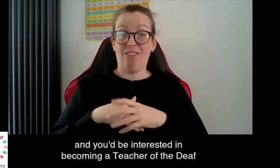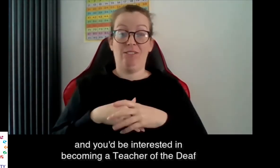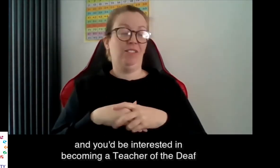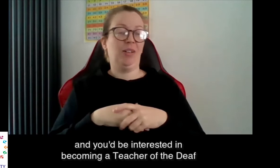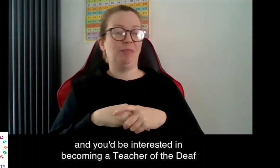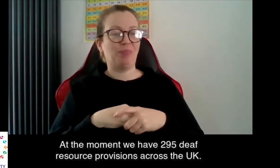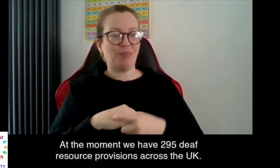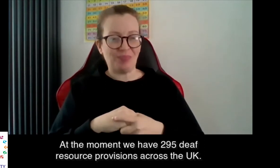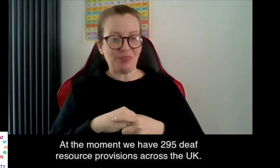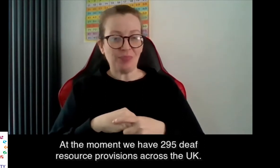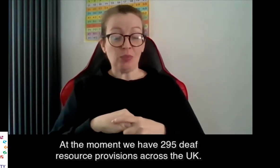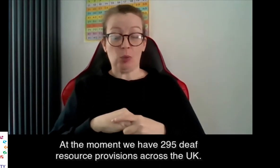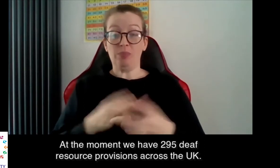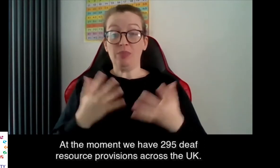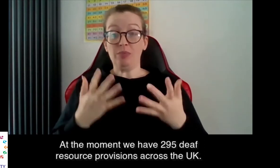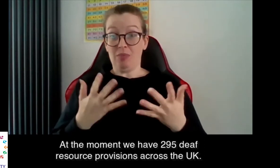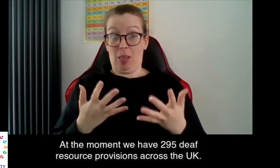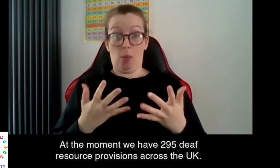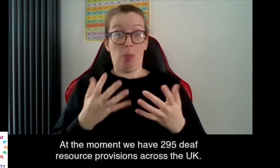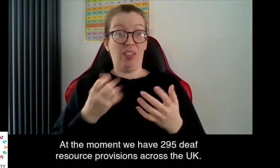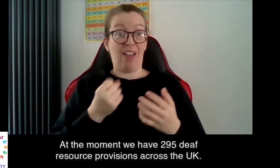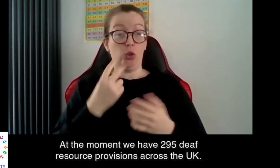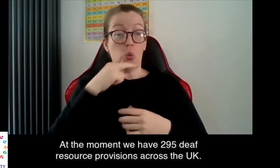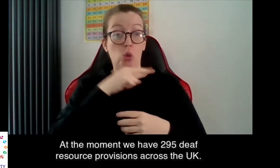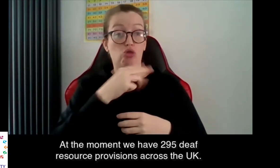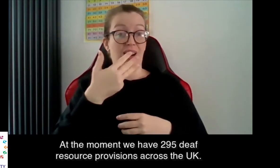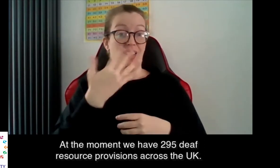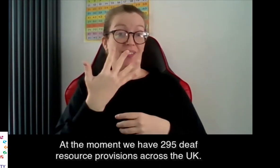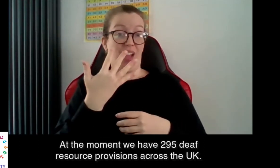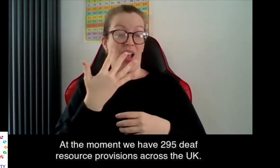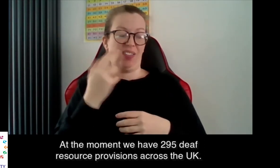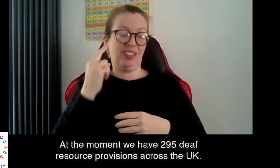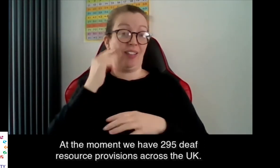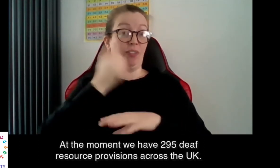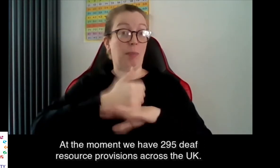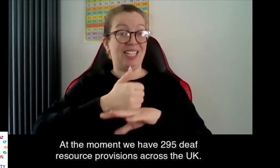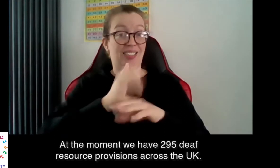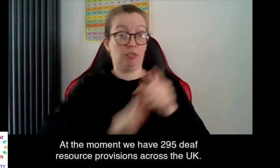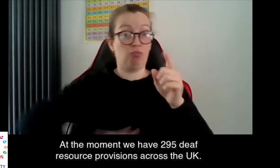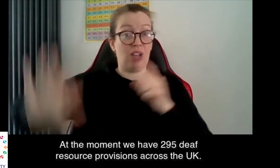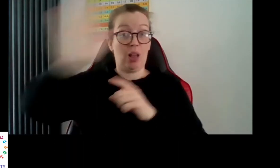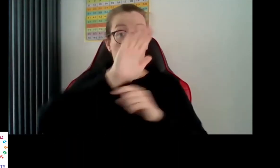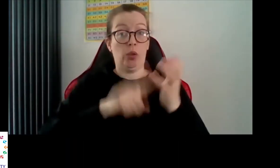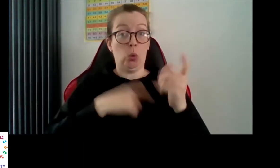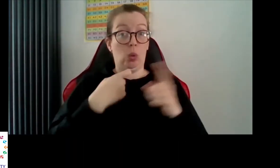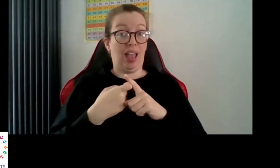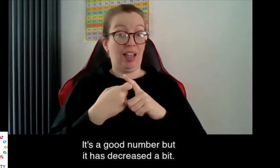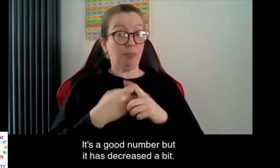At the moment, we have 295 deaf resource provisions across the UK. It's a good